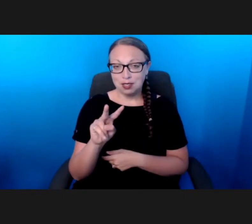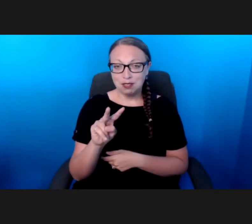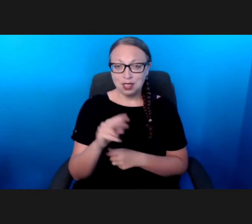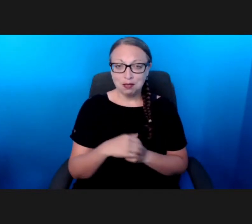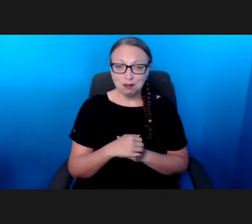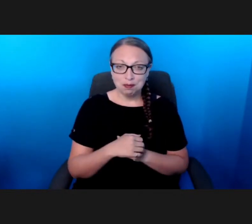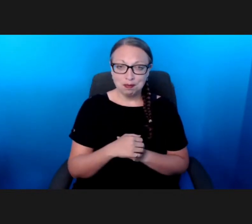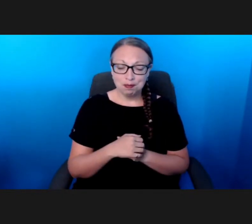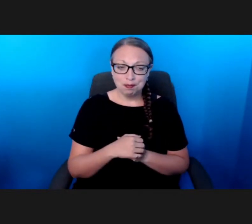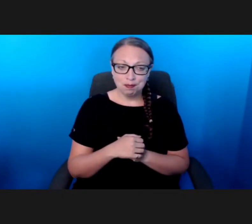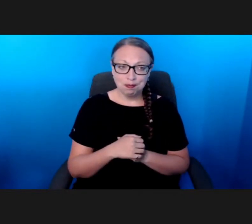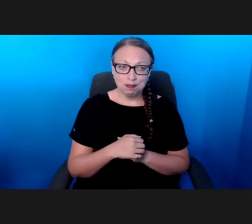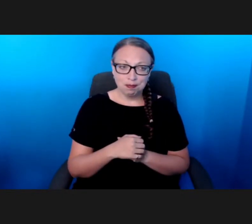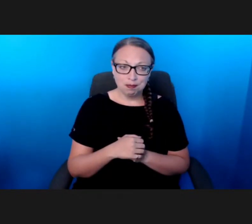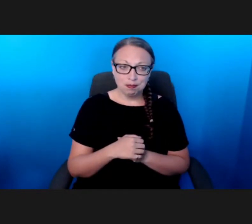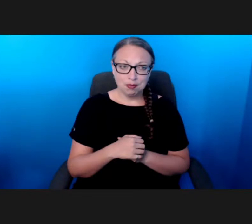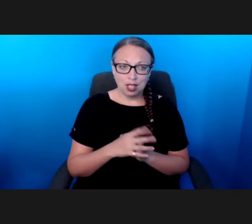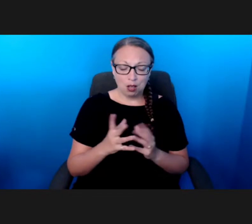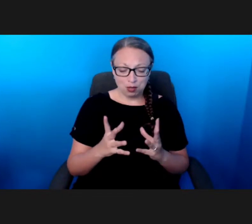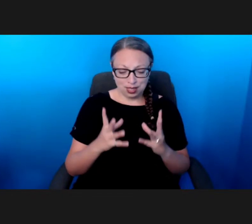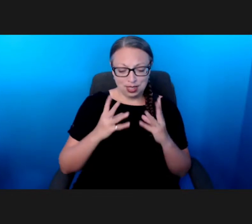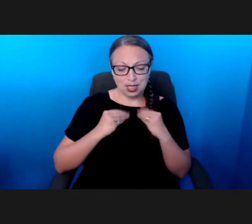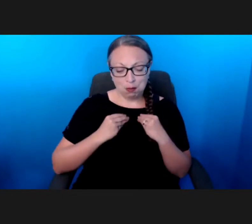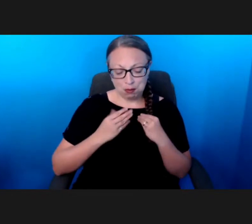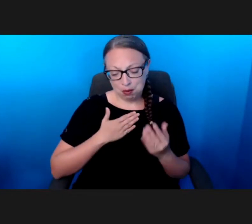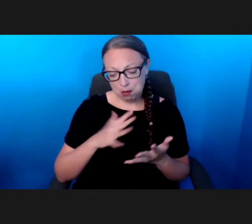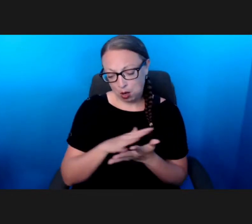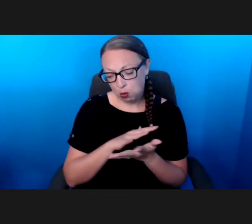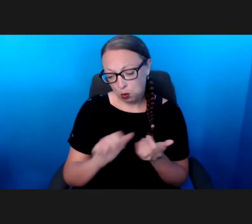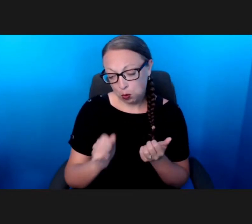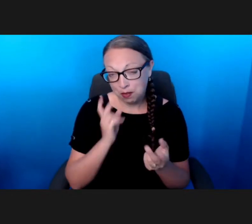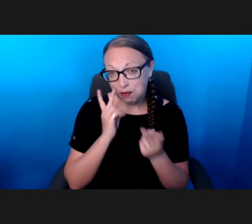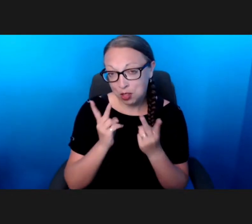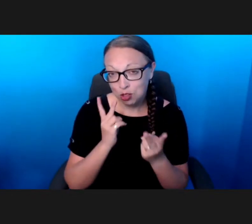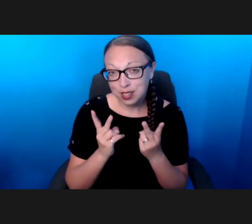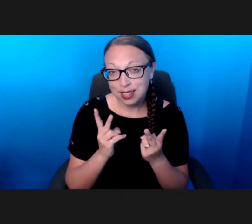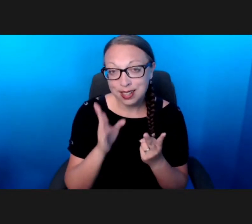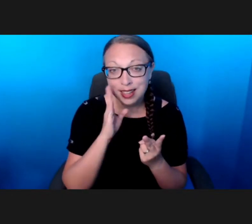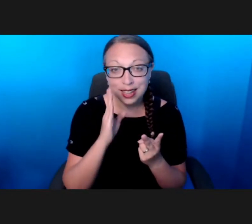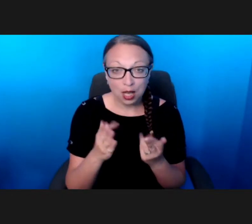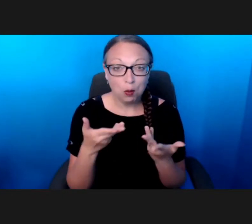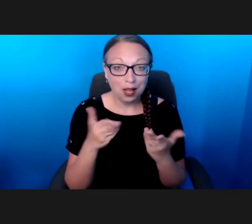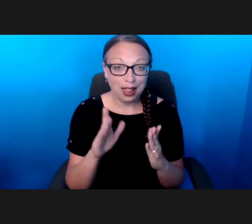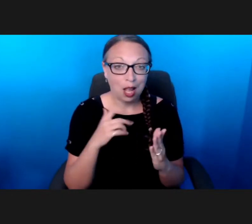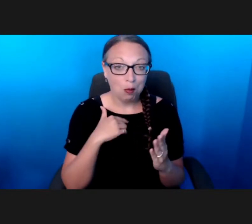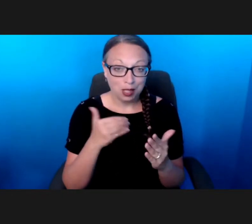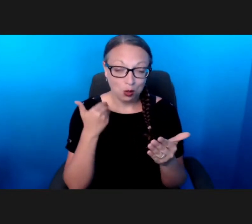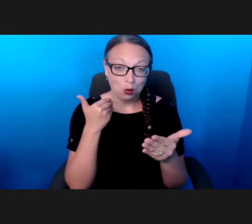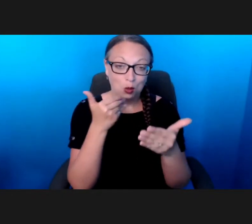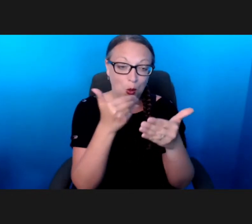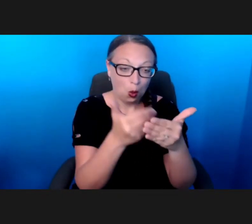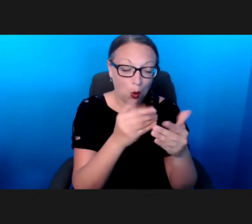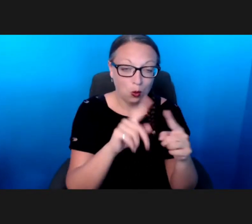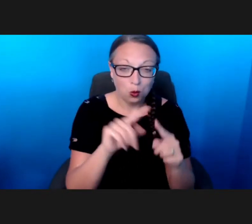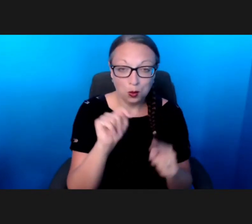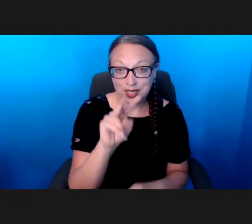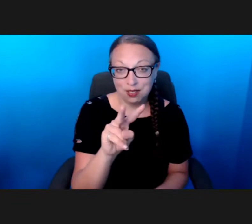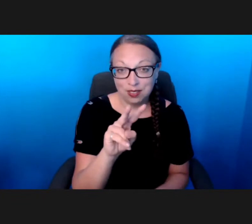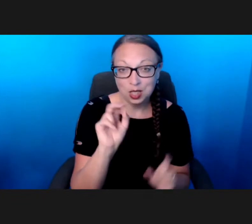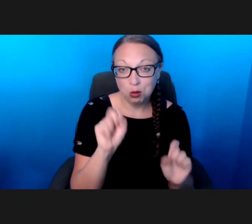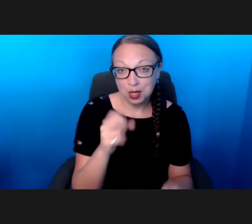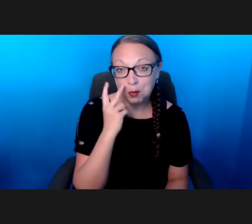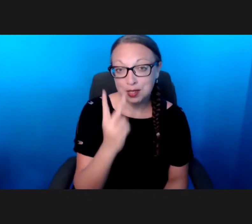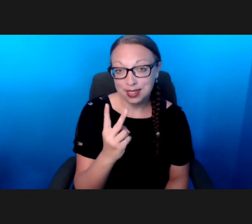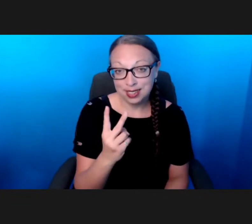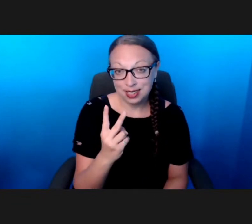concession to the reality of my ruined vision was that I was allowed to sit as close as I needed to see the screen. I sat at an